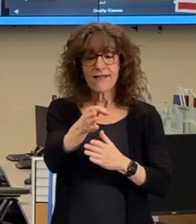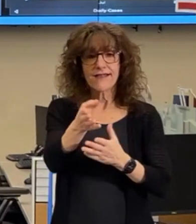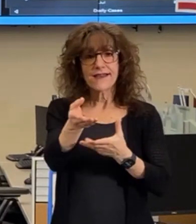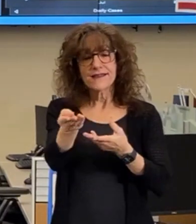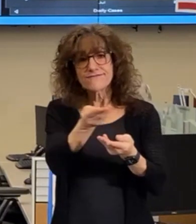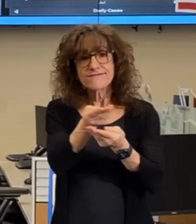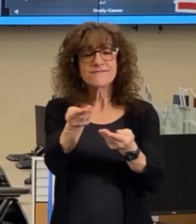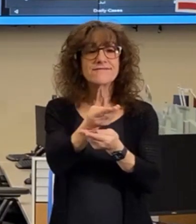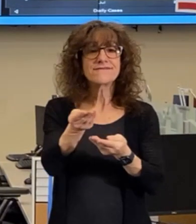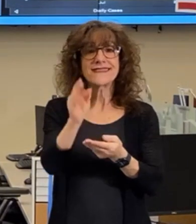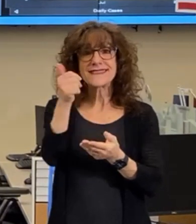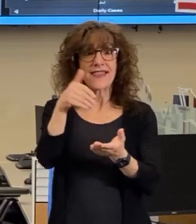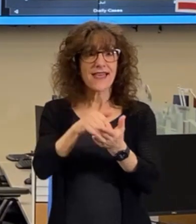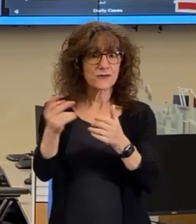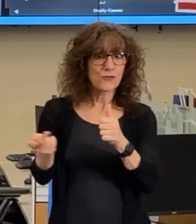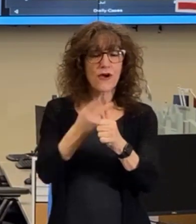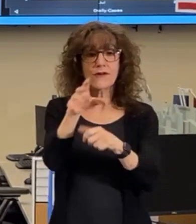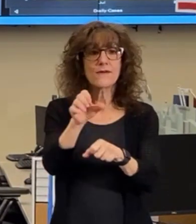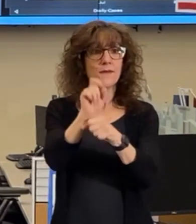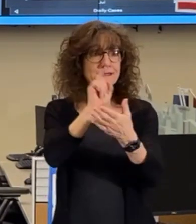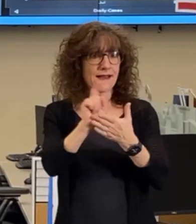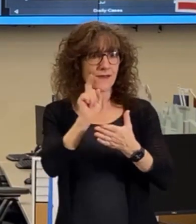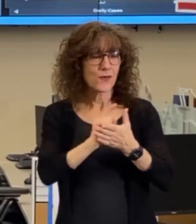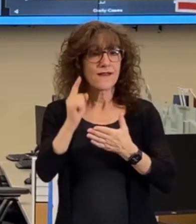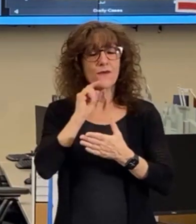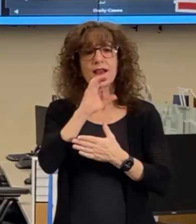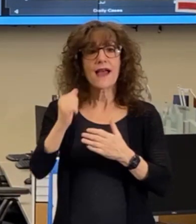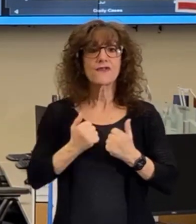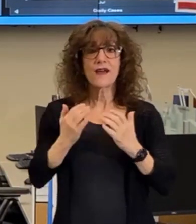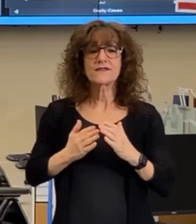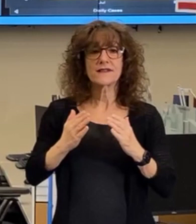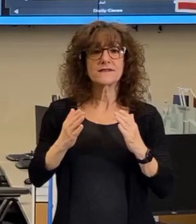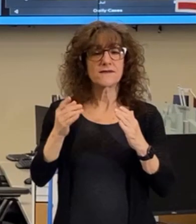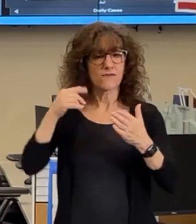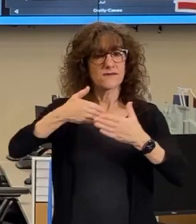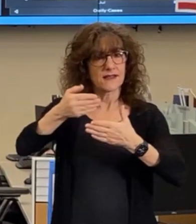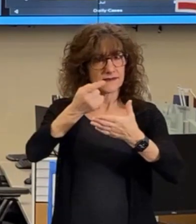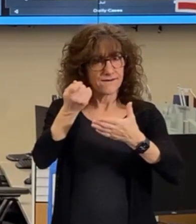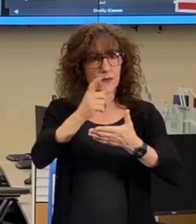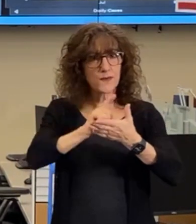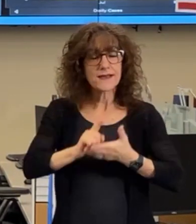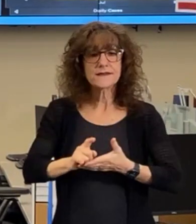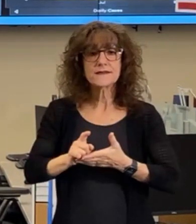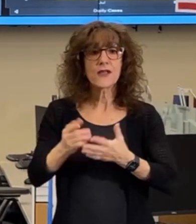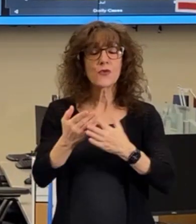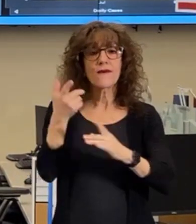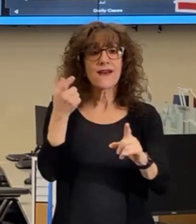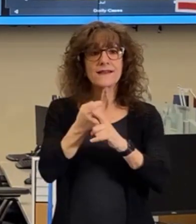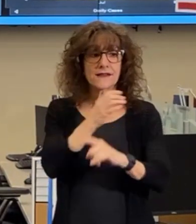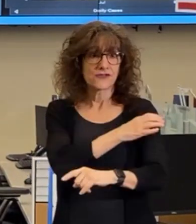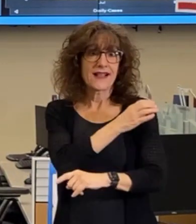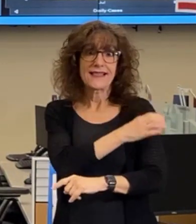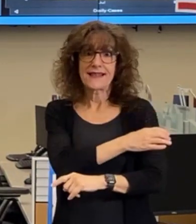nearly 10,000 priority appointments per week for county residents over the coming weeks through an upcoming vaccination